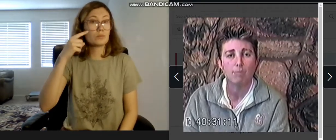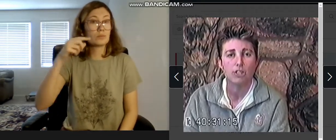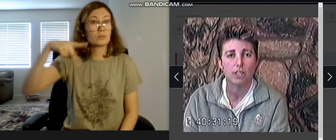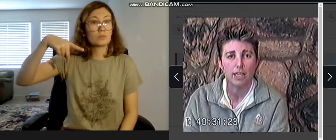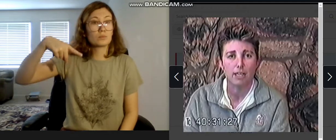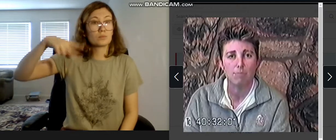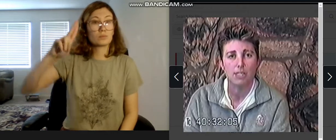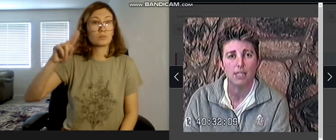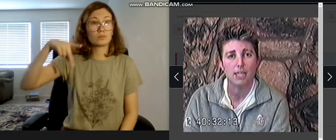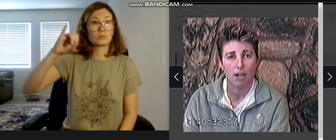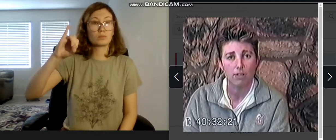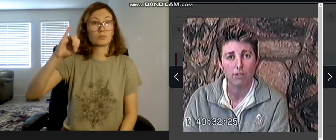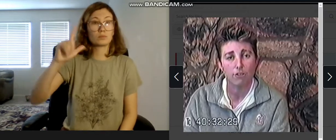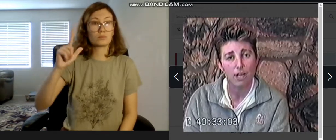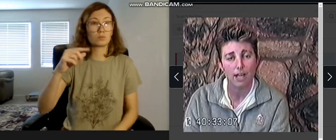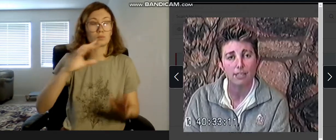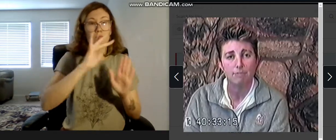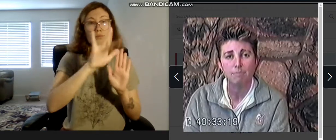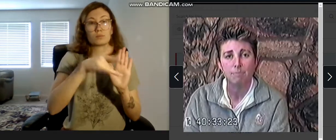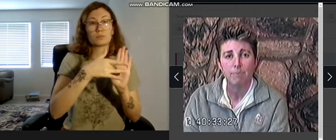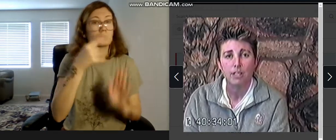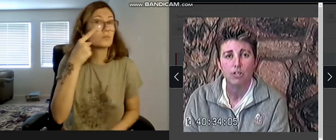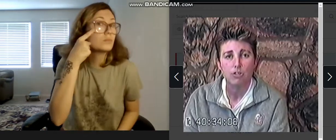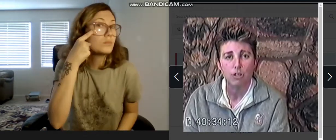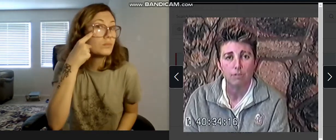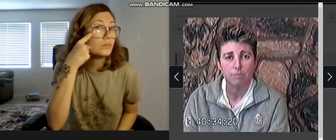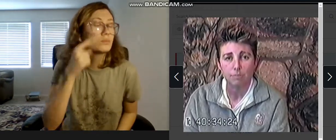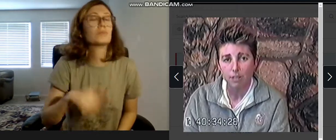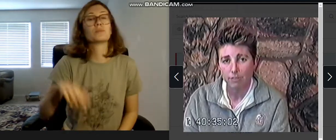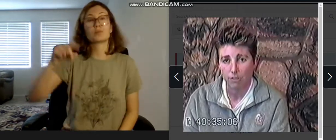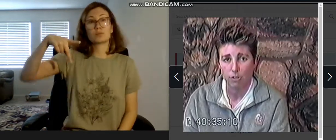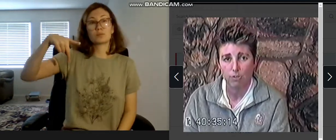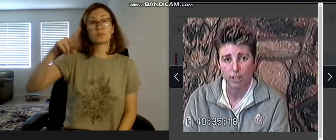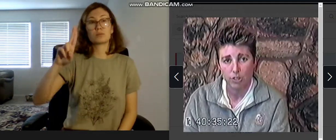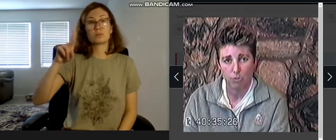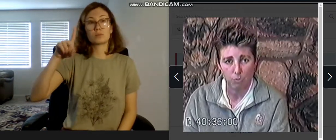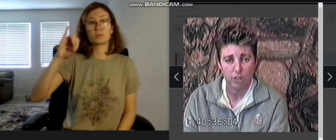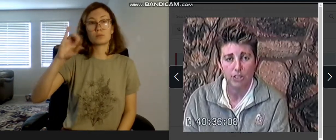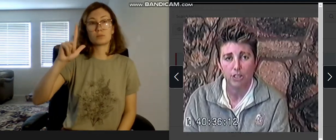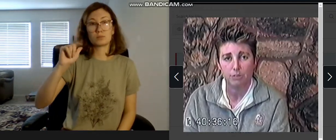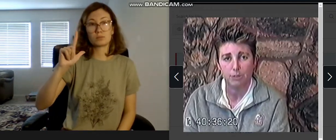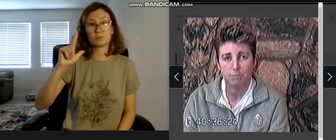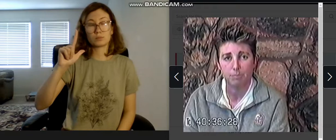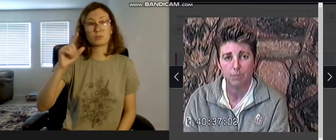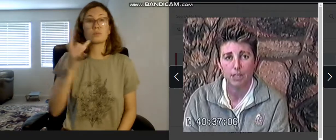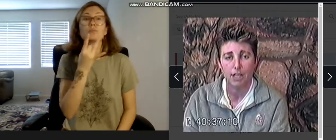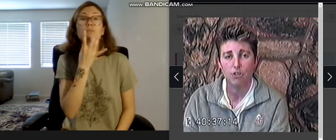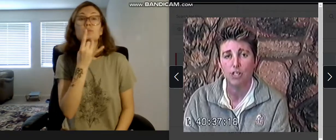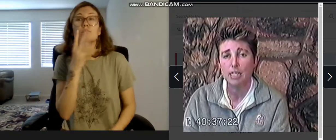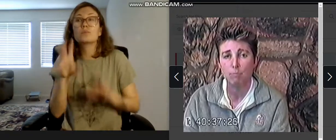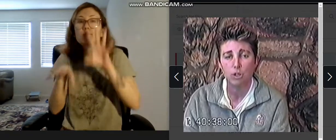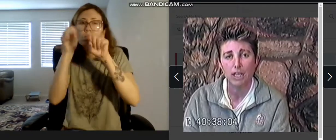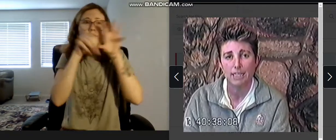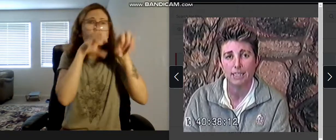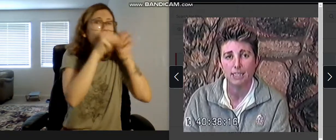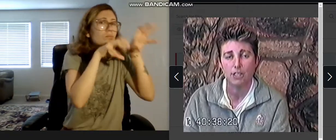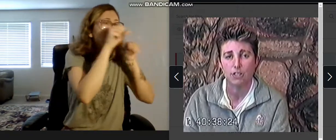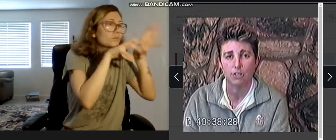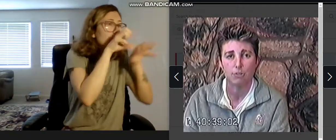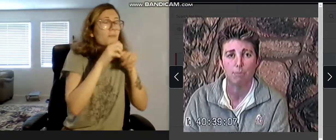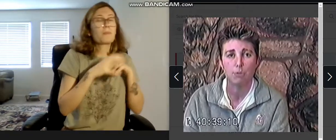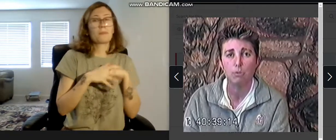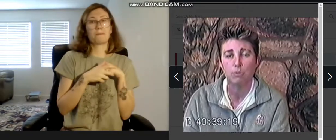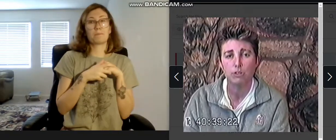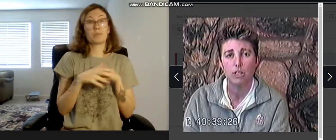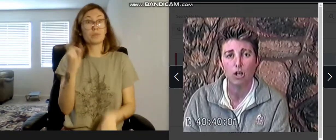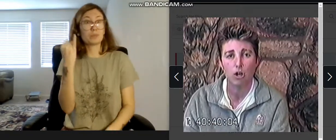how much light comes in and out of your eyes. So if you go into a really dark room and you need more light to see,